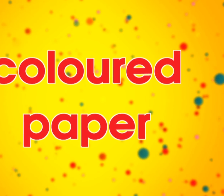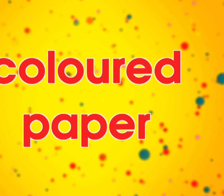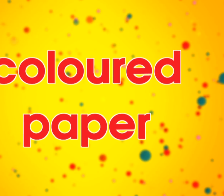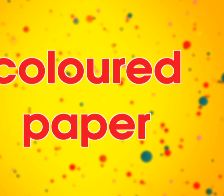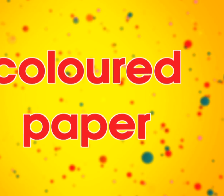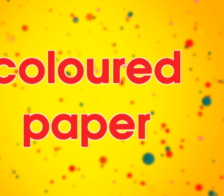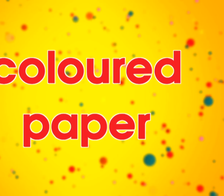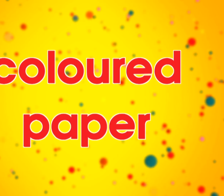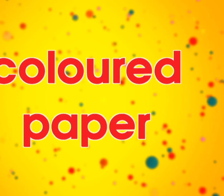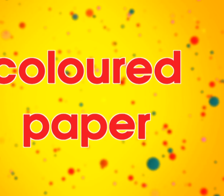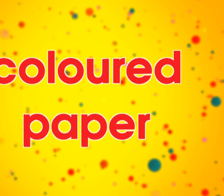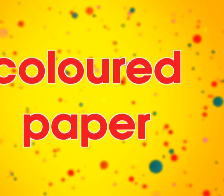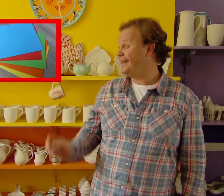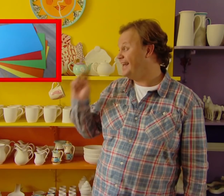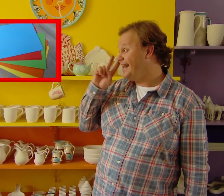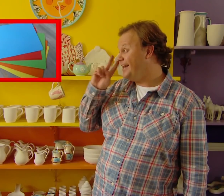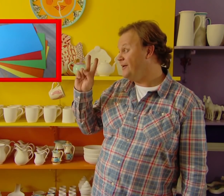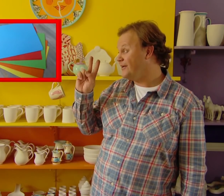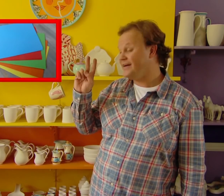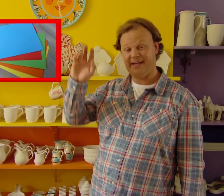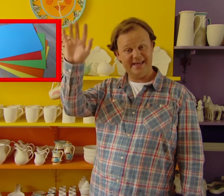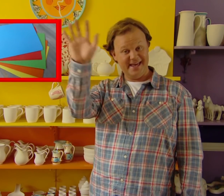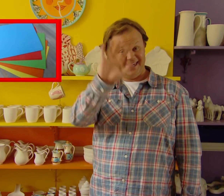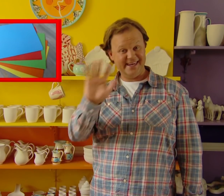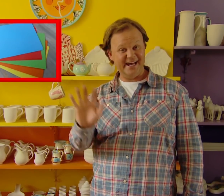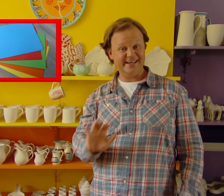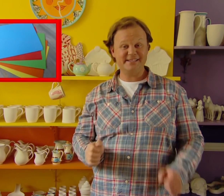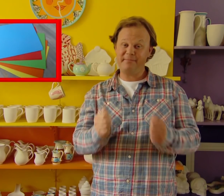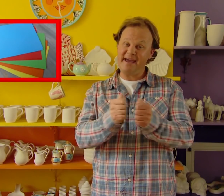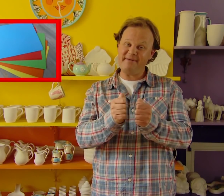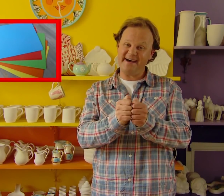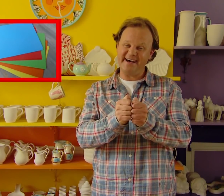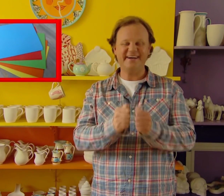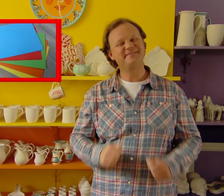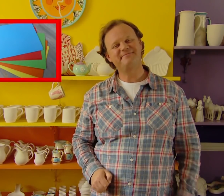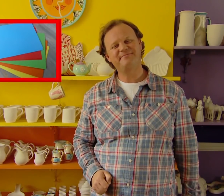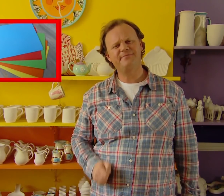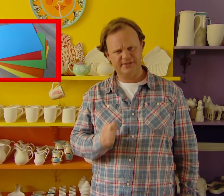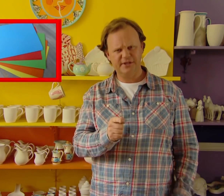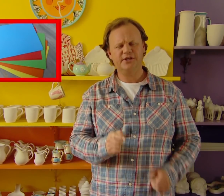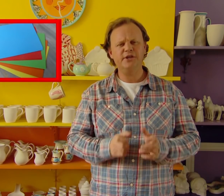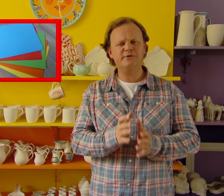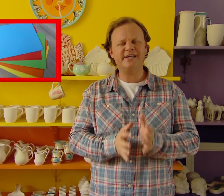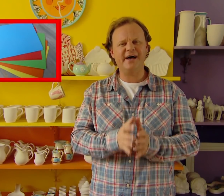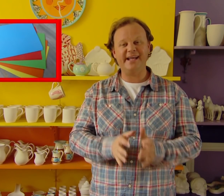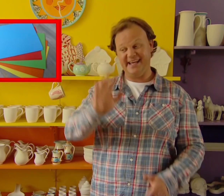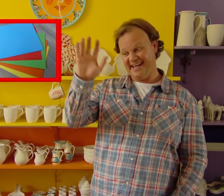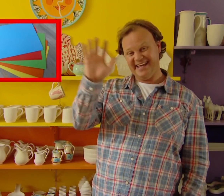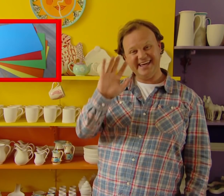Coloured paper. Look, coloured paper. You sign,